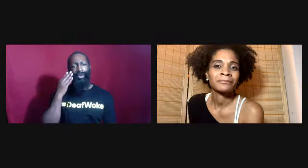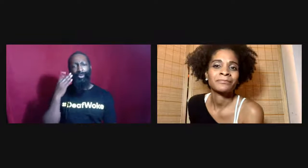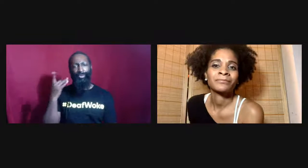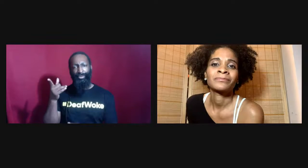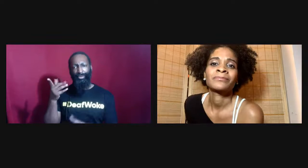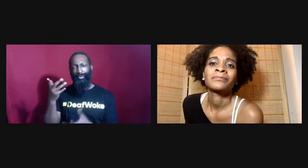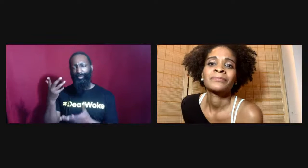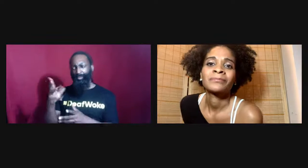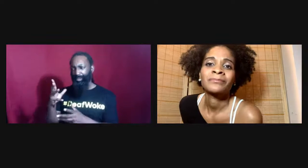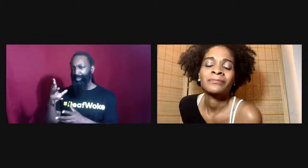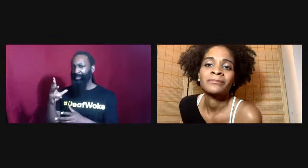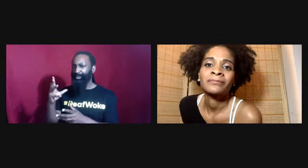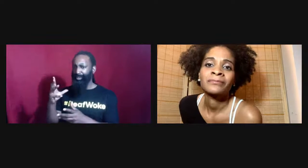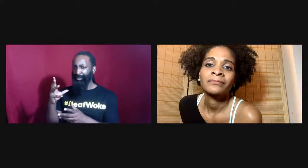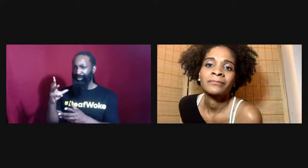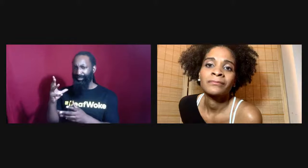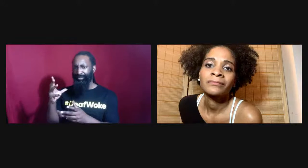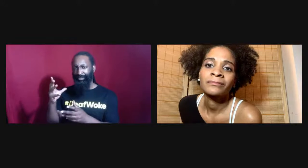my story.